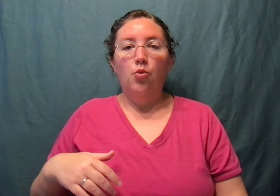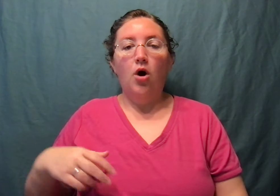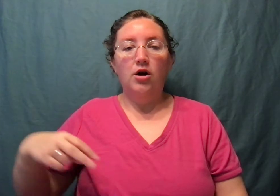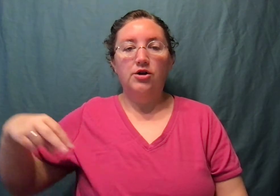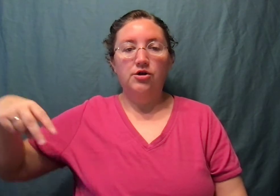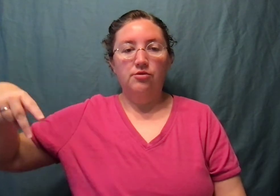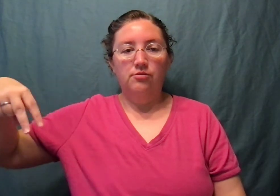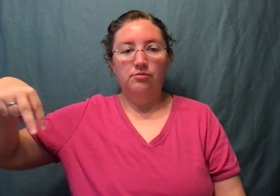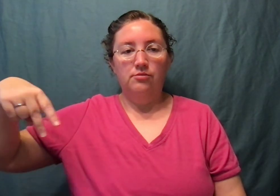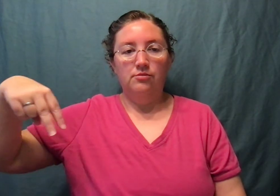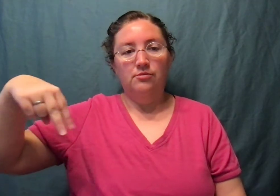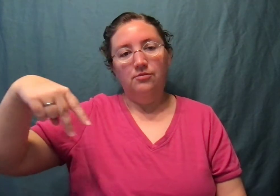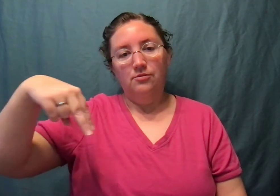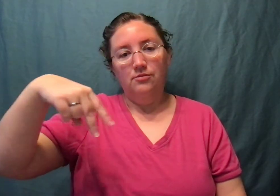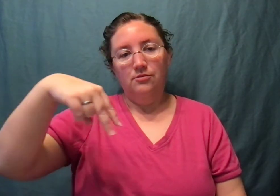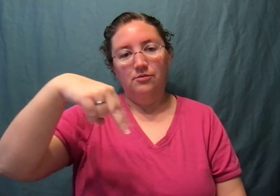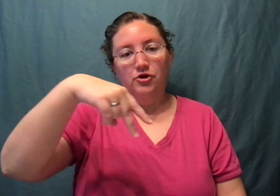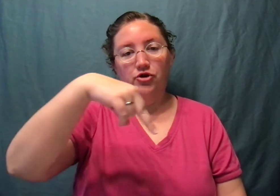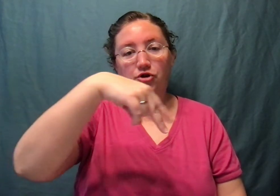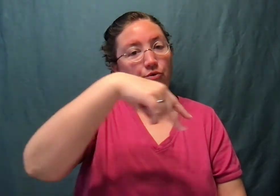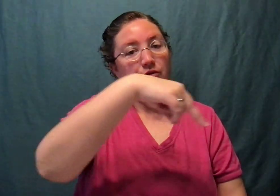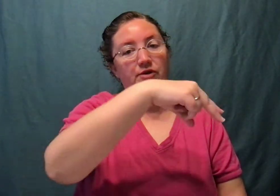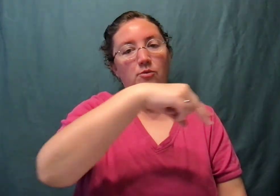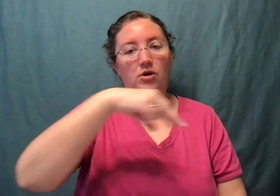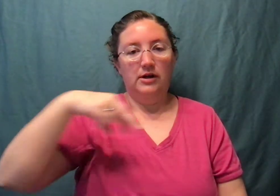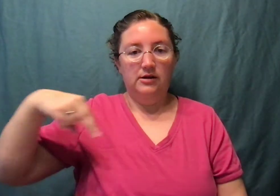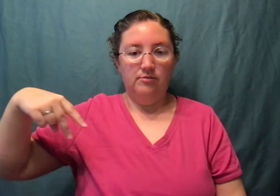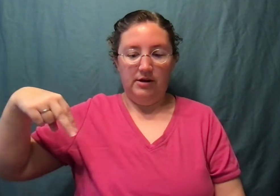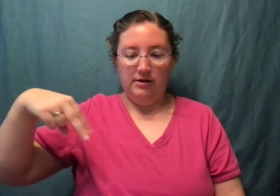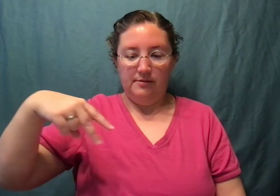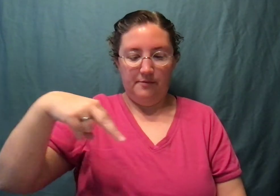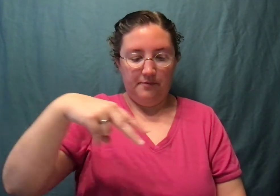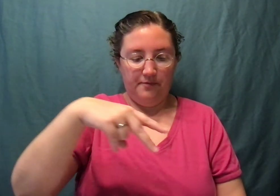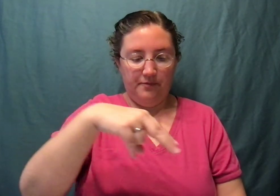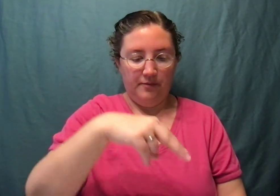Walk to. Shows the feet walking someplace.